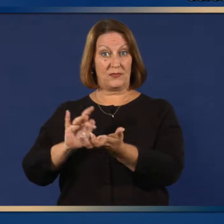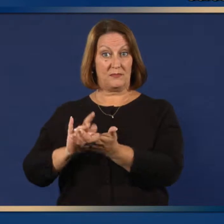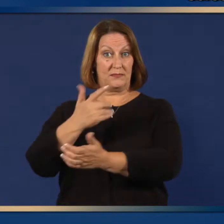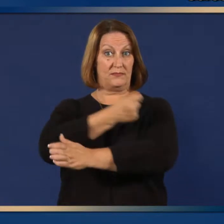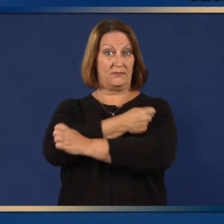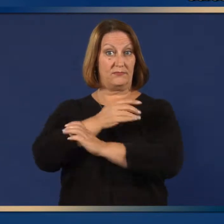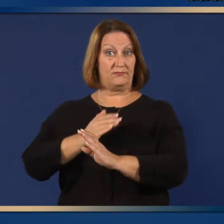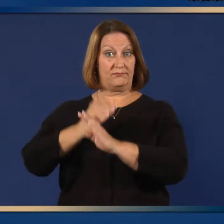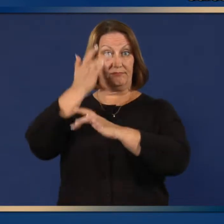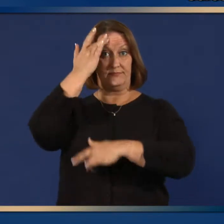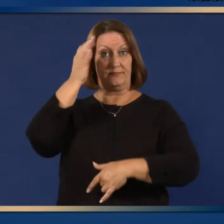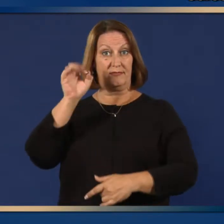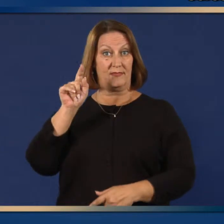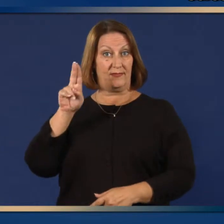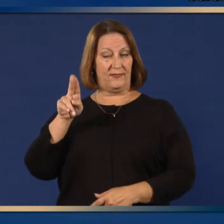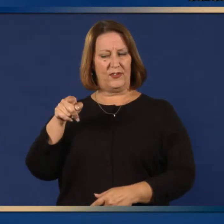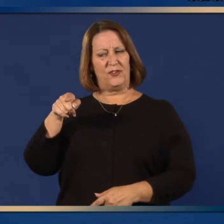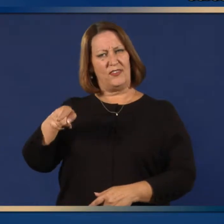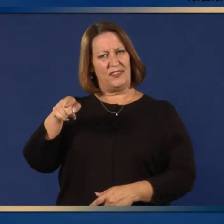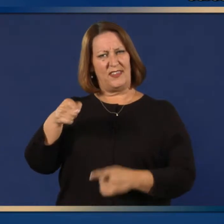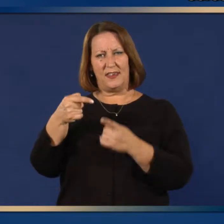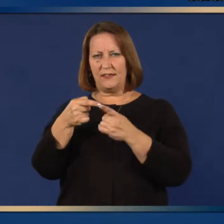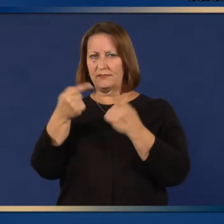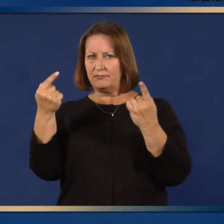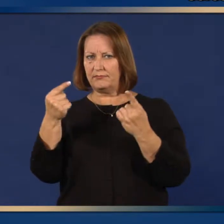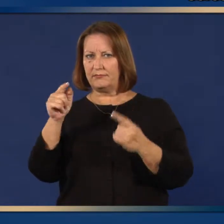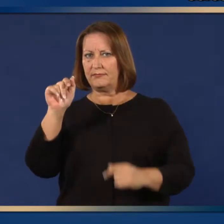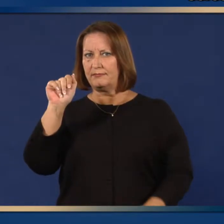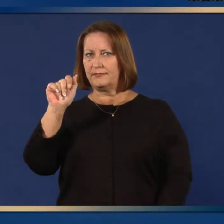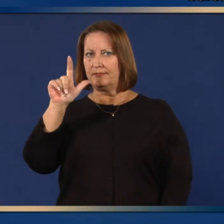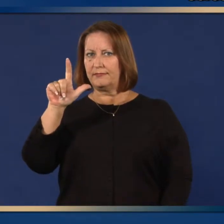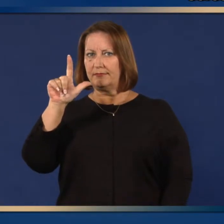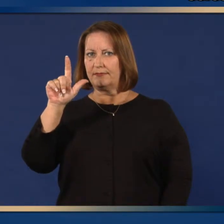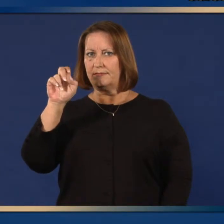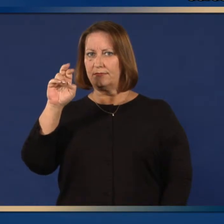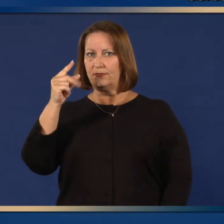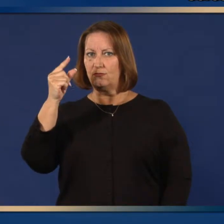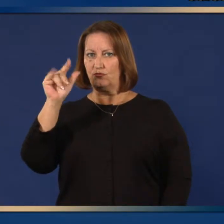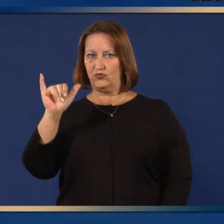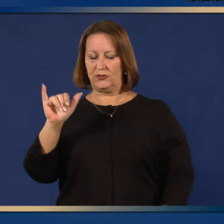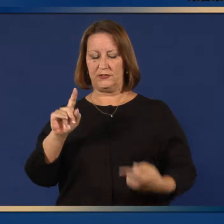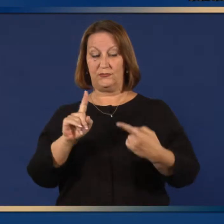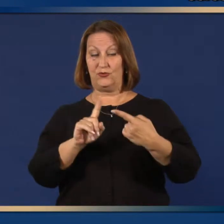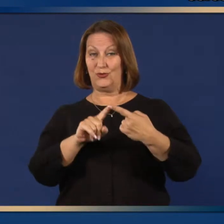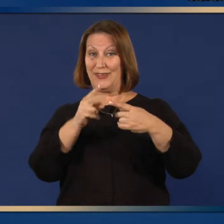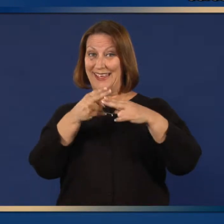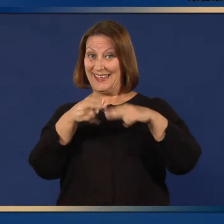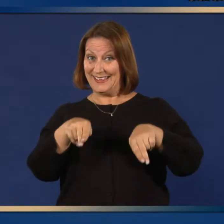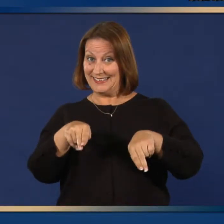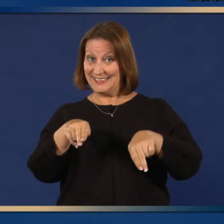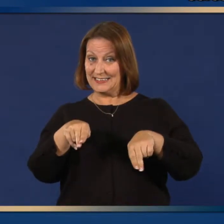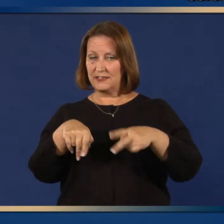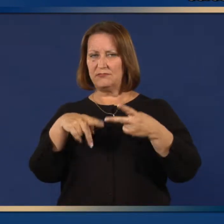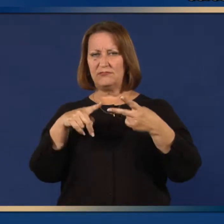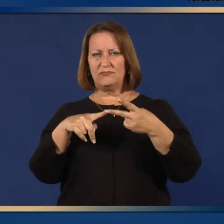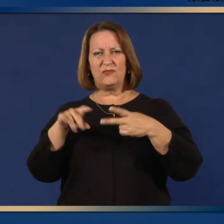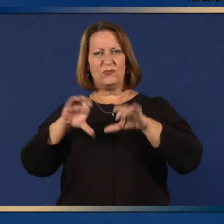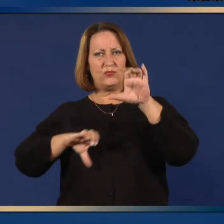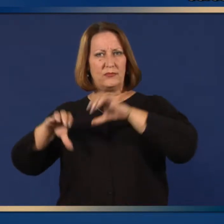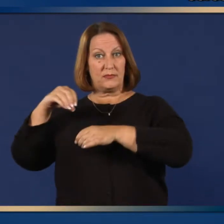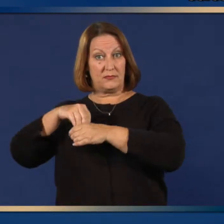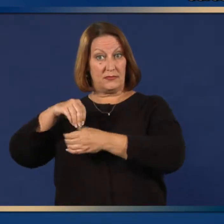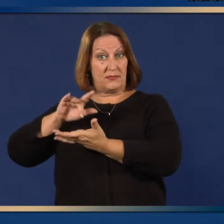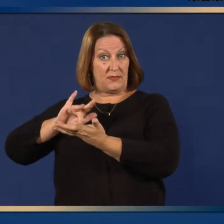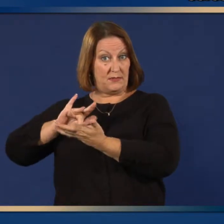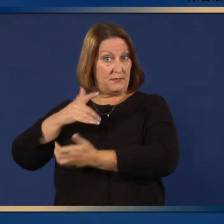Does the person to be vaccinated have an allergy to eggs or to a component of the